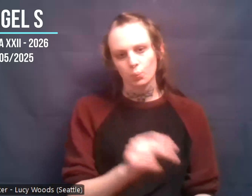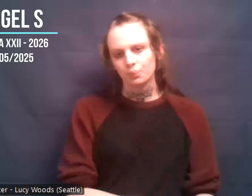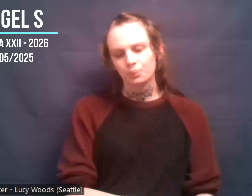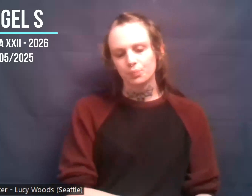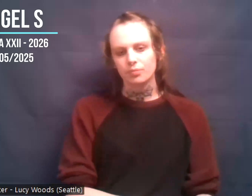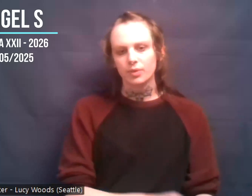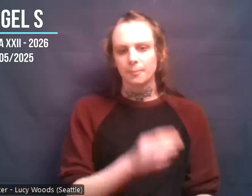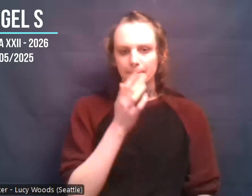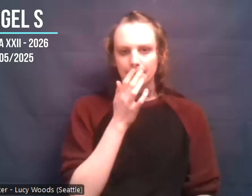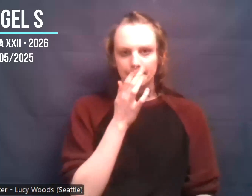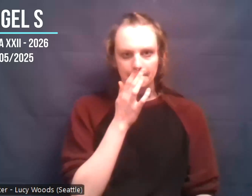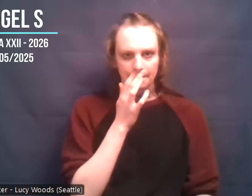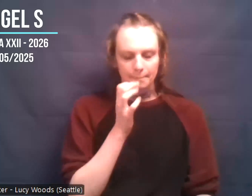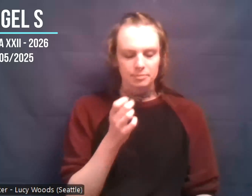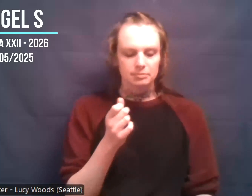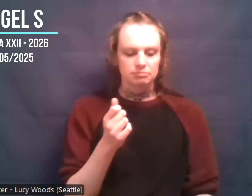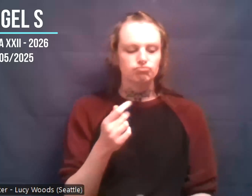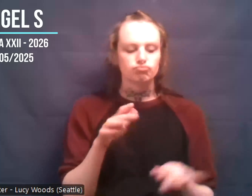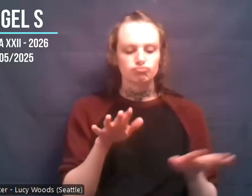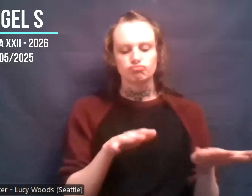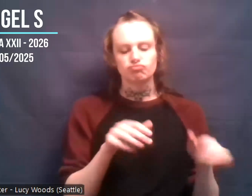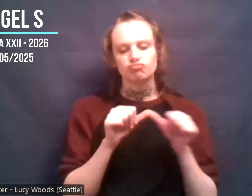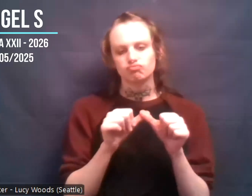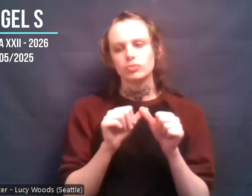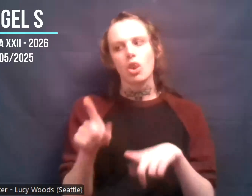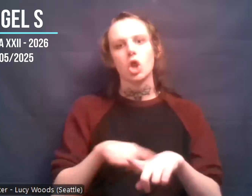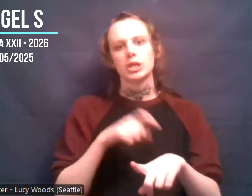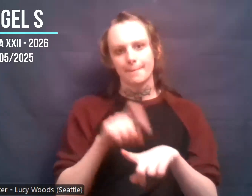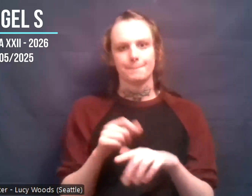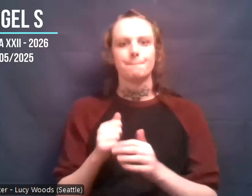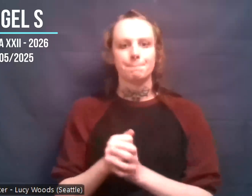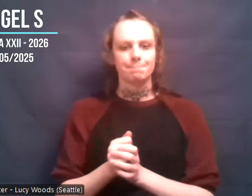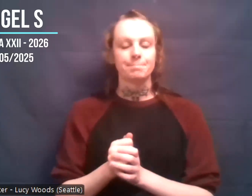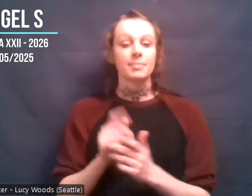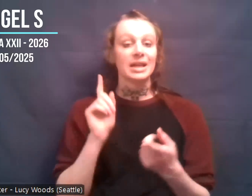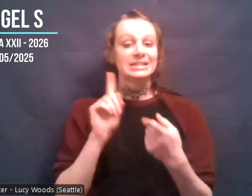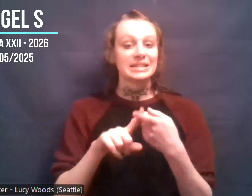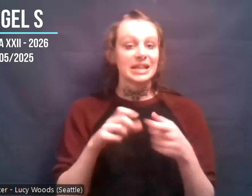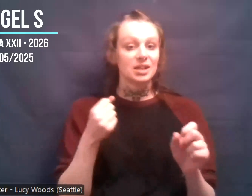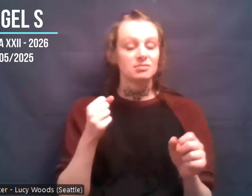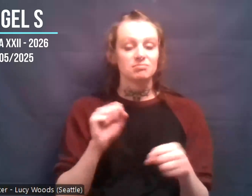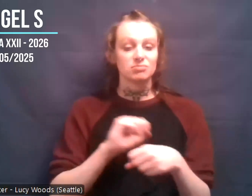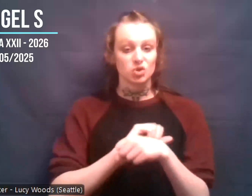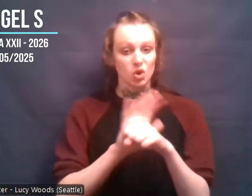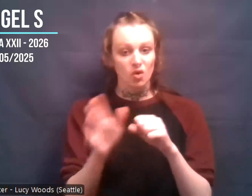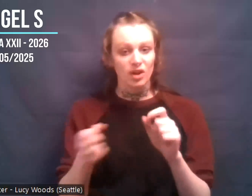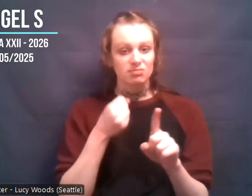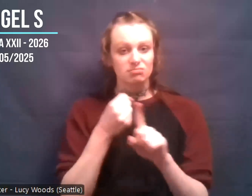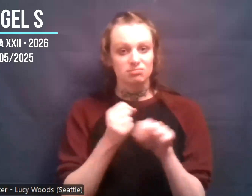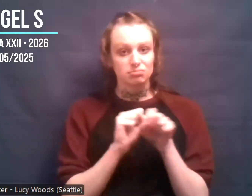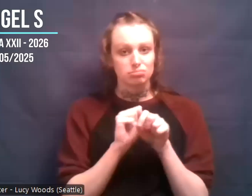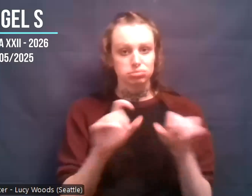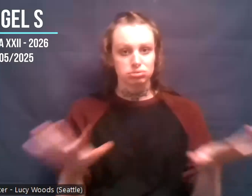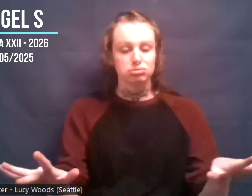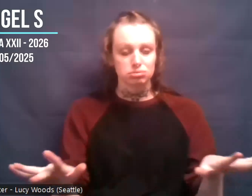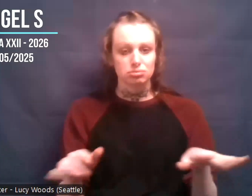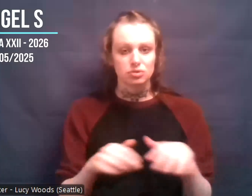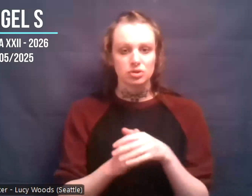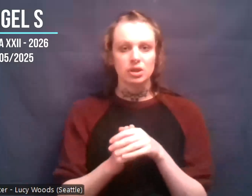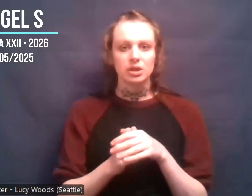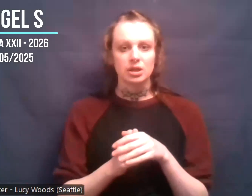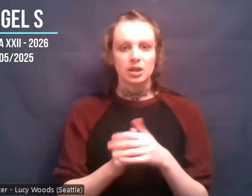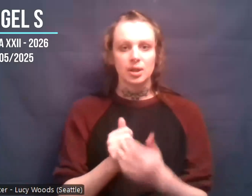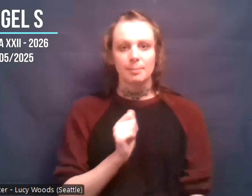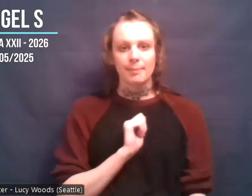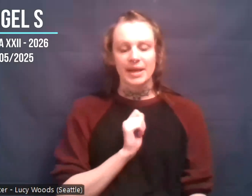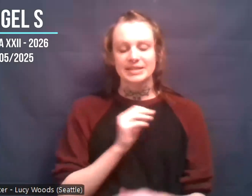yeah, this went on for a long time. And then COVID hits. And I'm a preschool teacher. Um, as